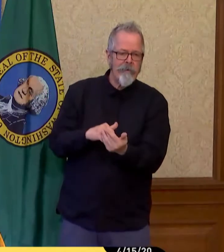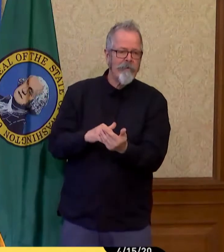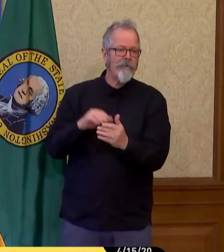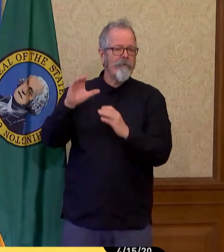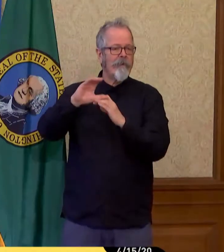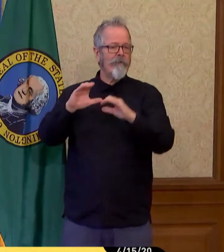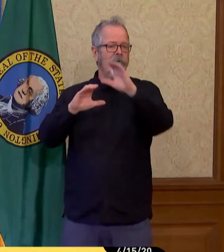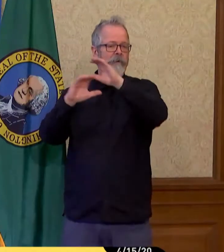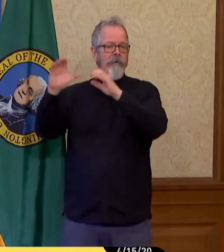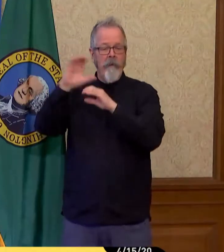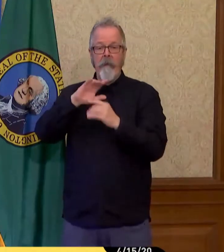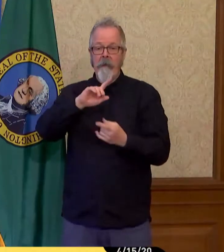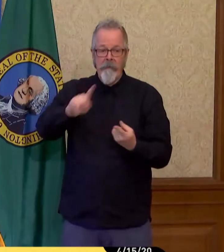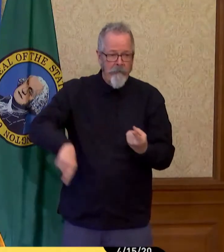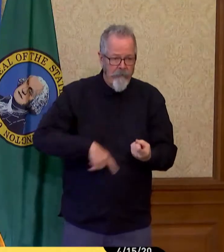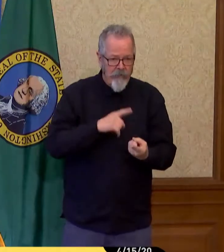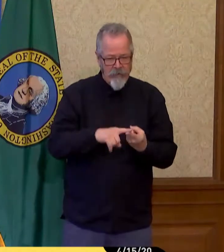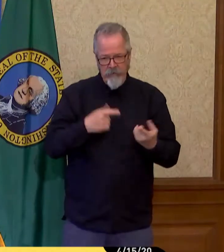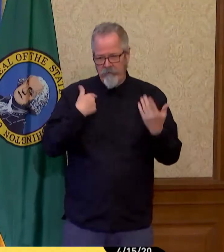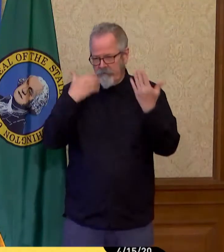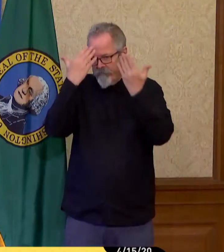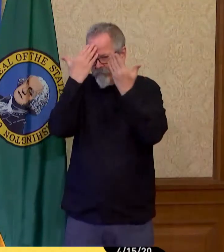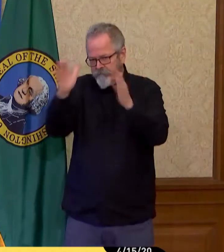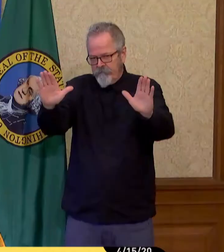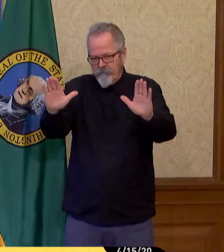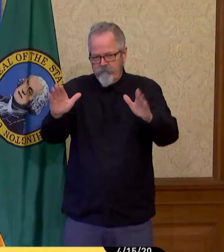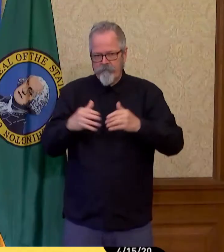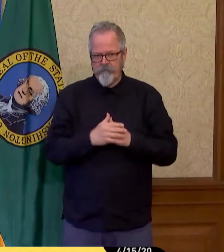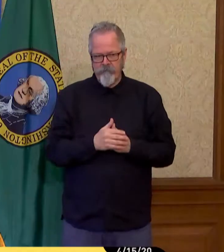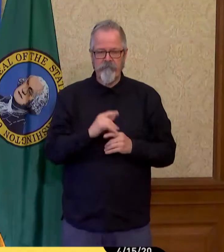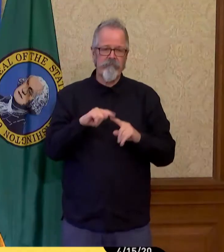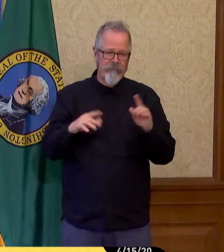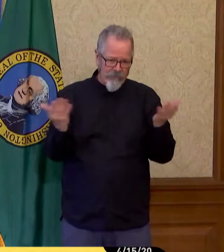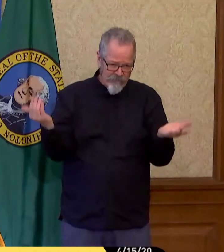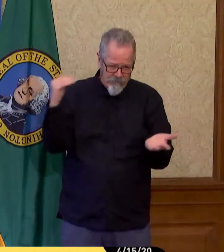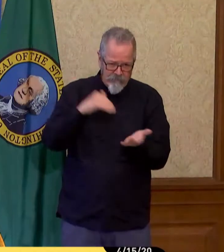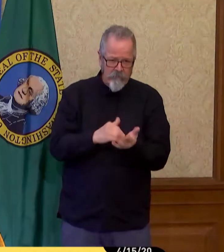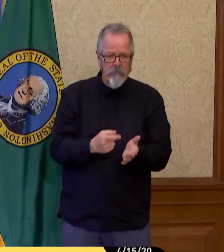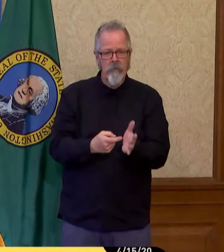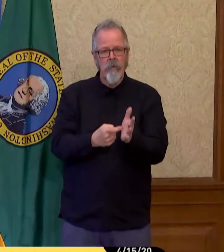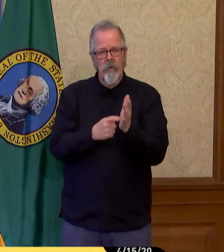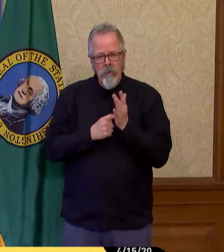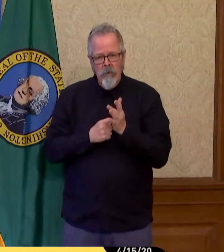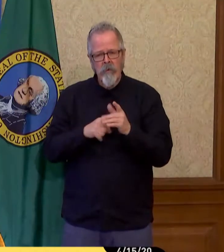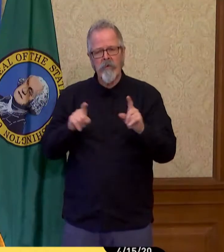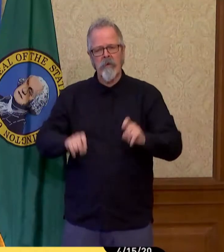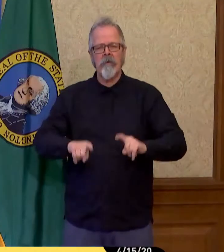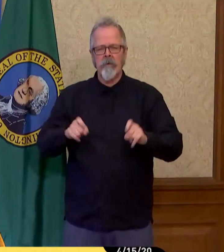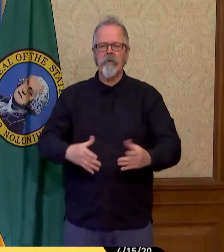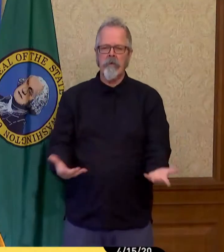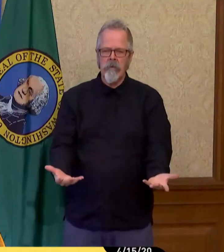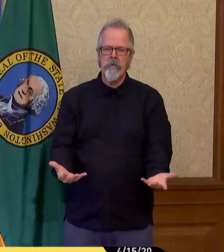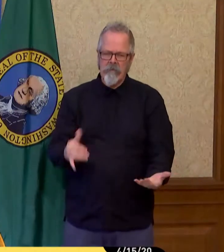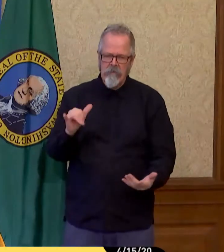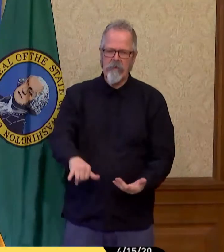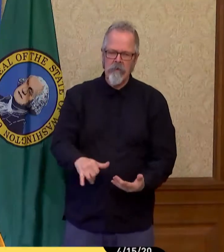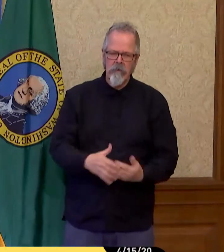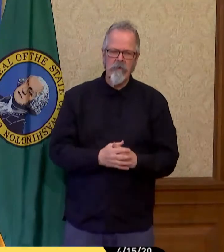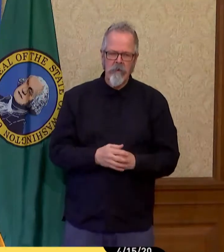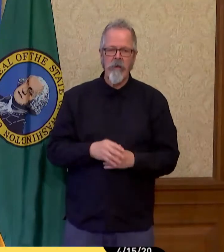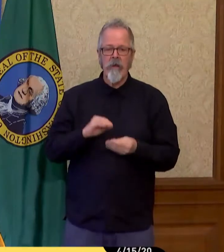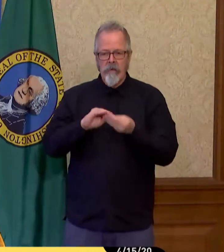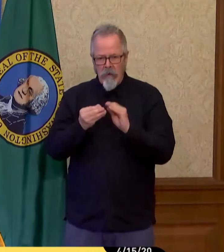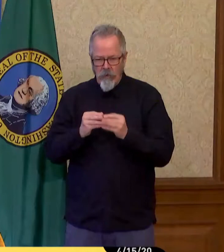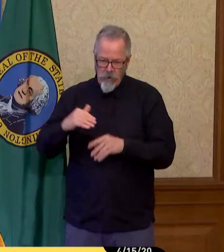place. And that's true for, virtually everyone. This is dictated by the data of